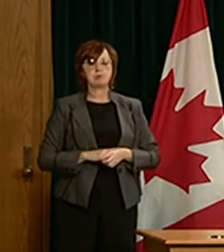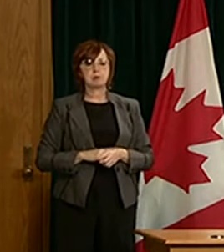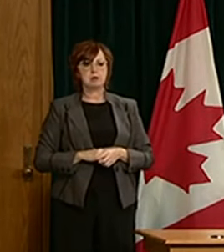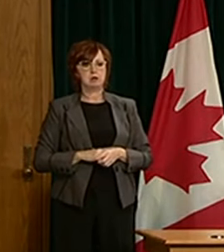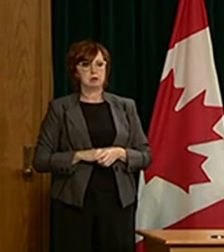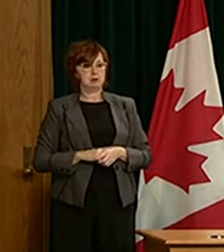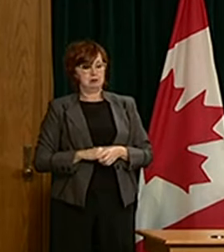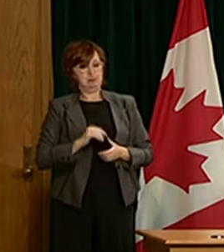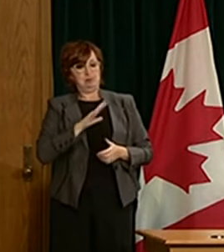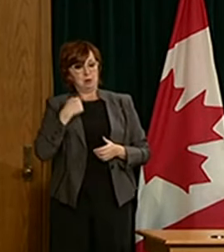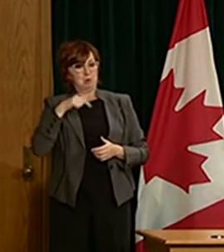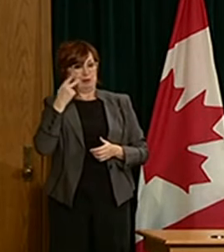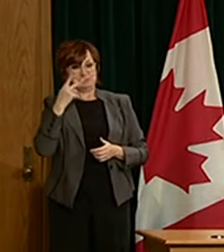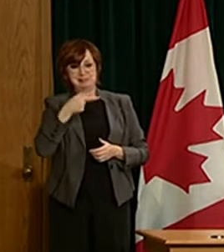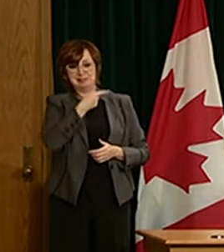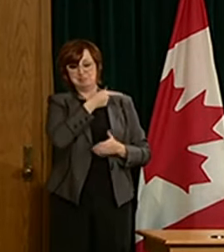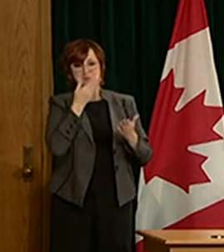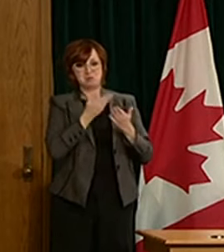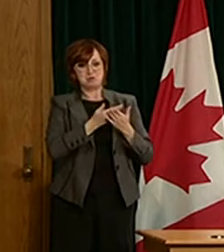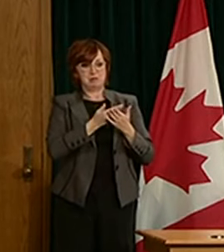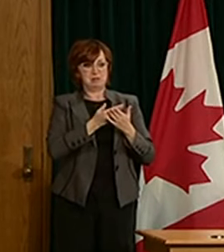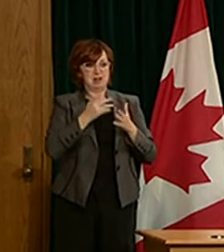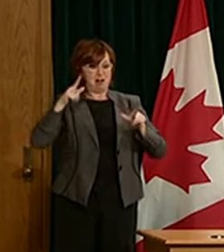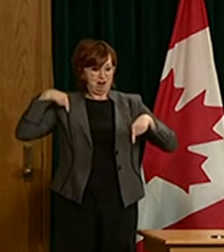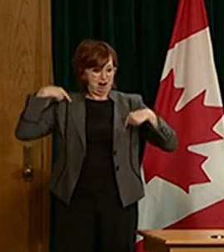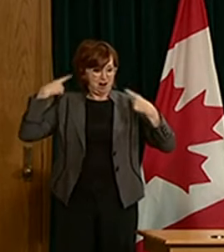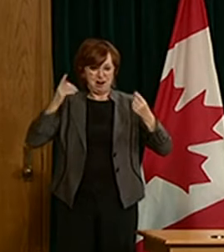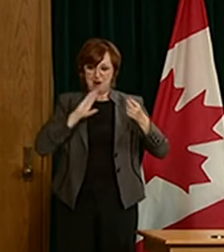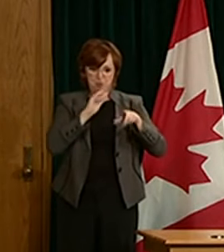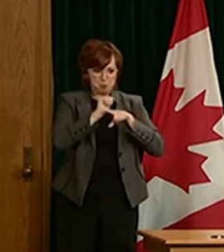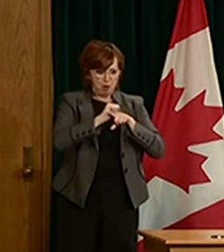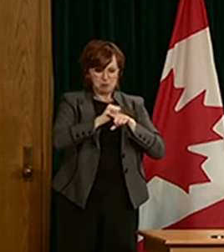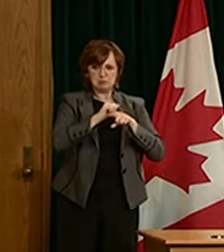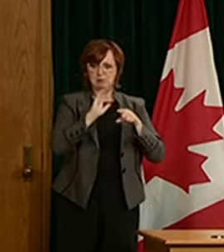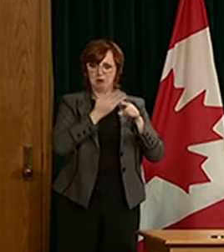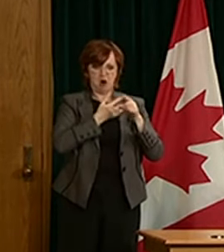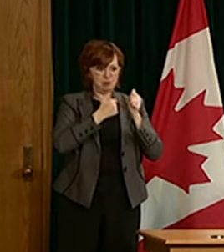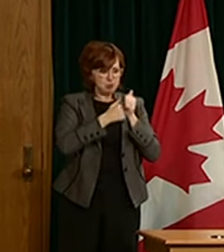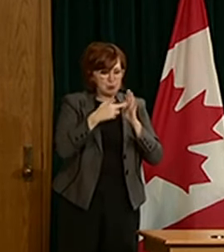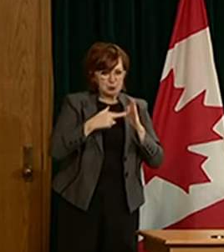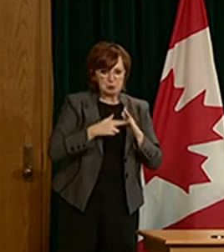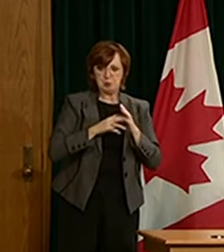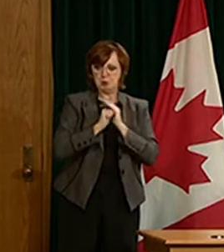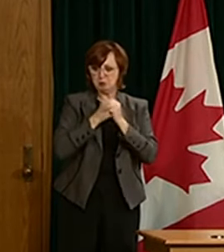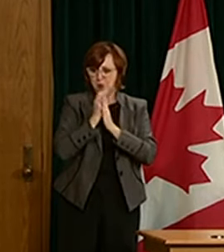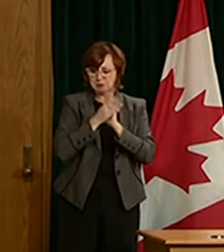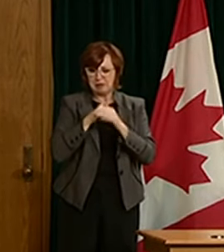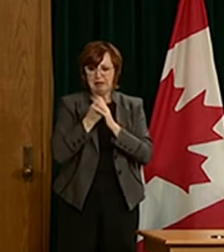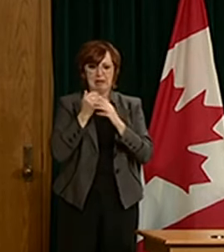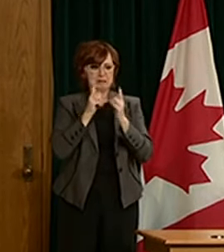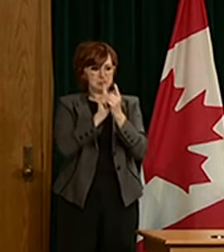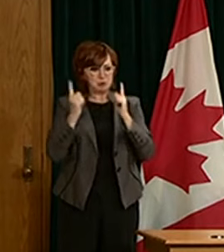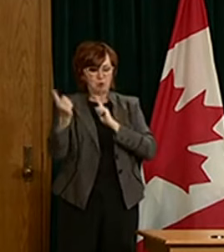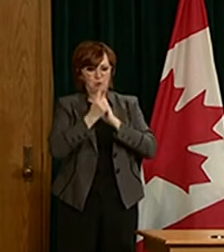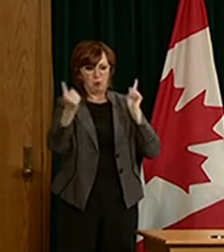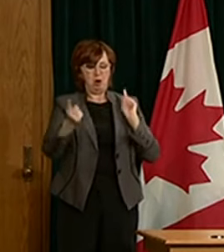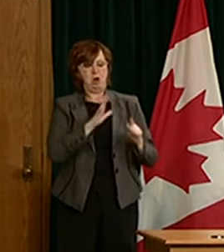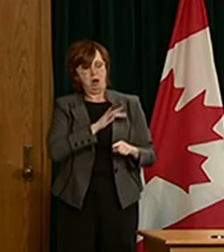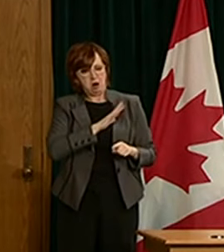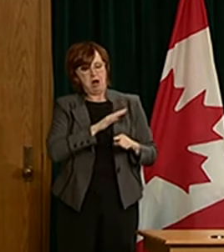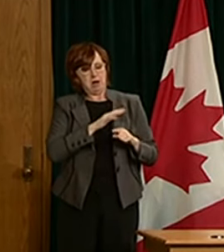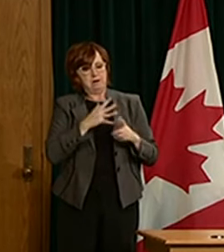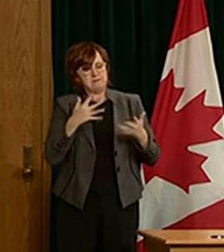have made a difference, and that's really a key thing to identify. But that the most important variable for us to save lives and to protect